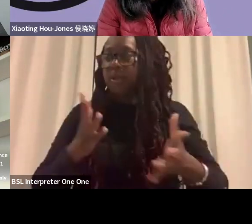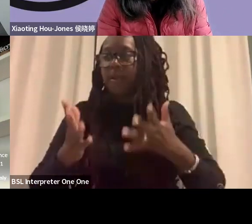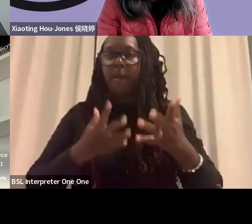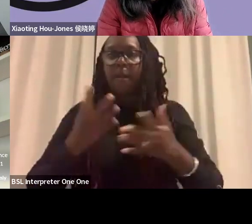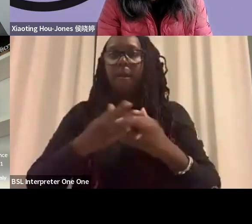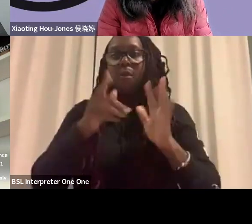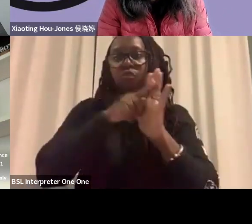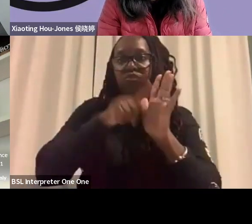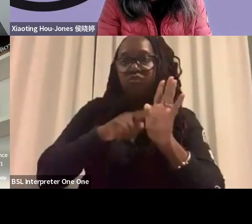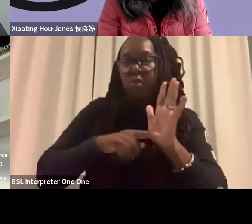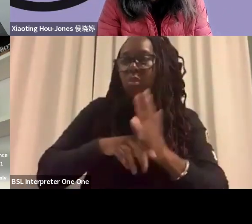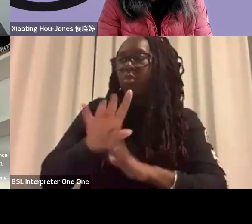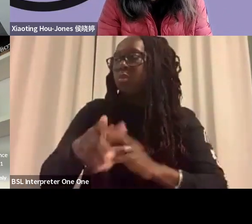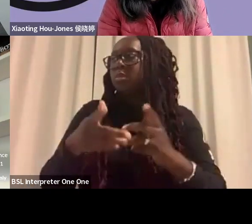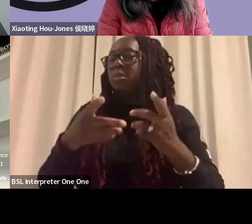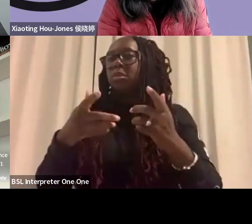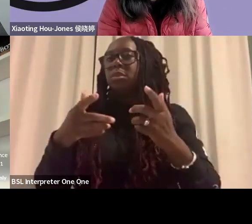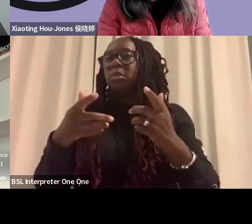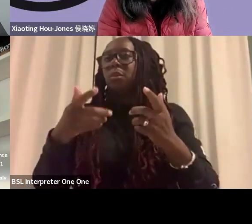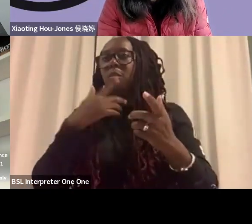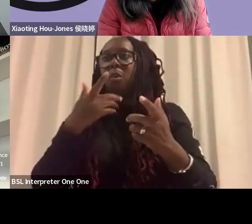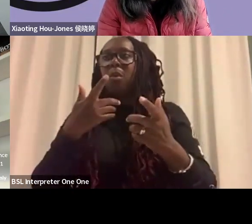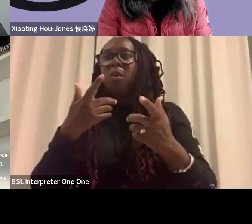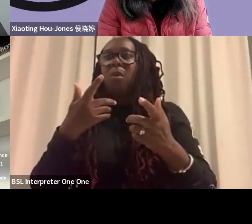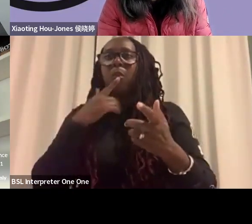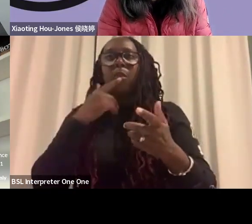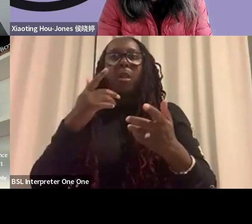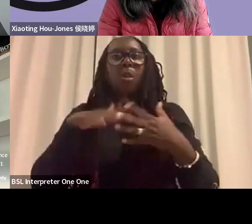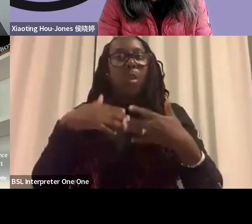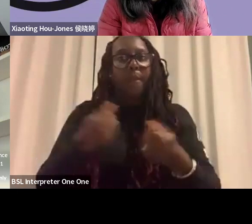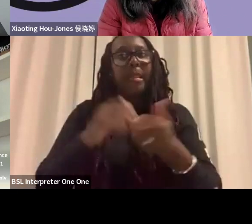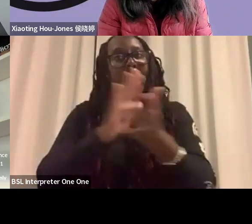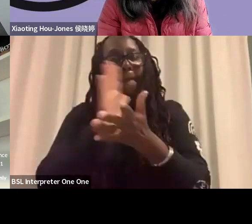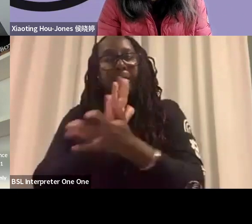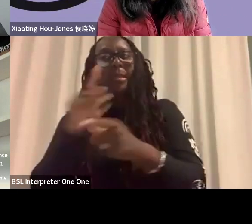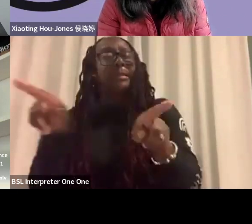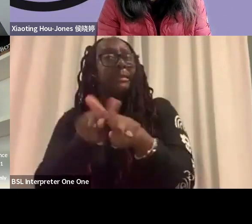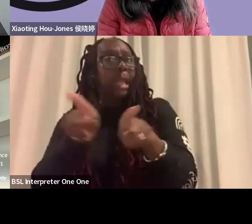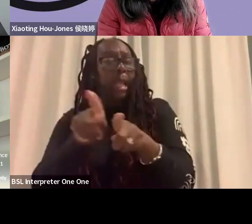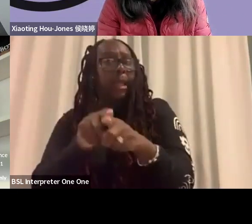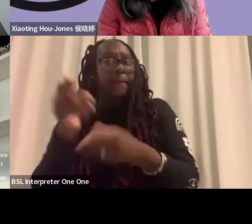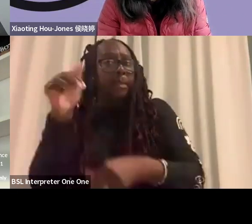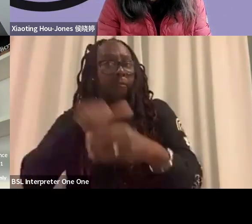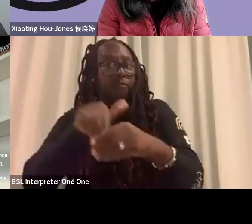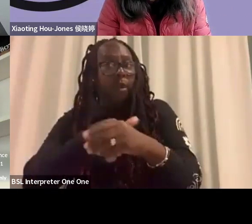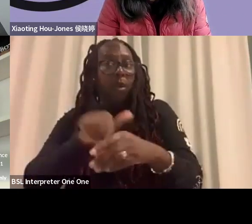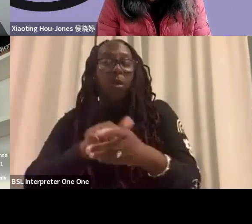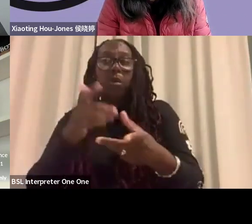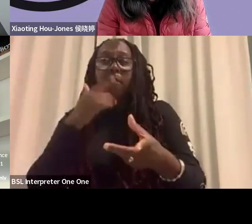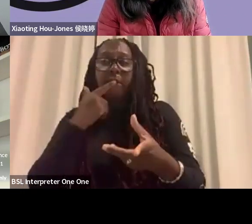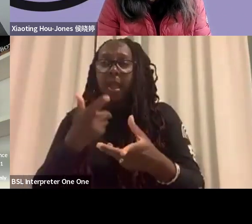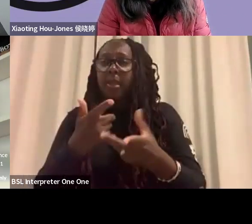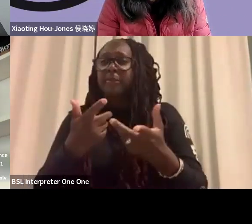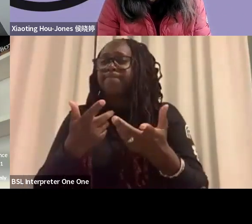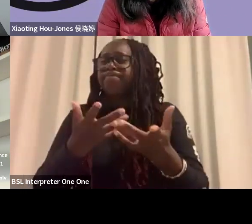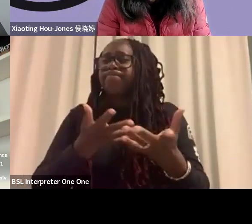principles and 9 domains, which actually takes care of well-being and happiness, and where all these in plants and pollen measures, we have also